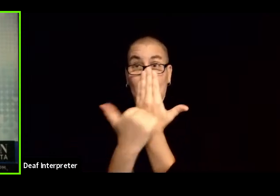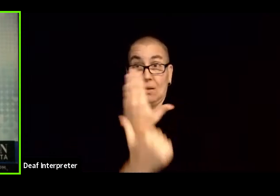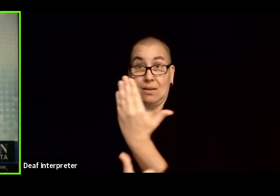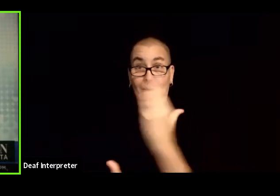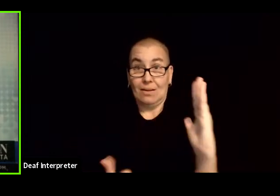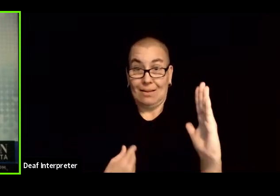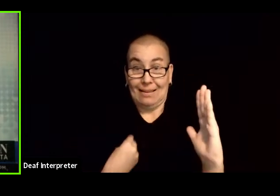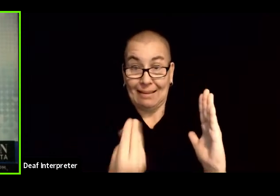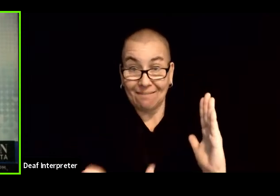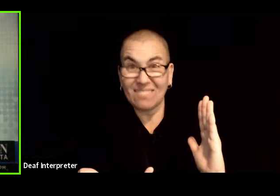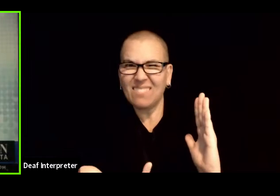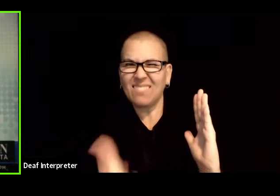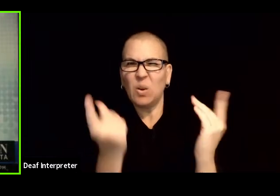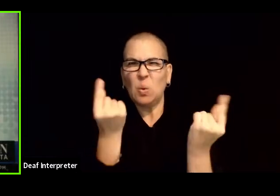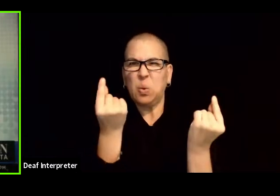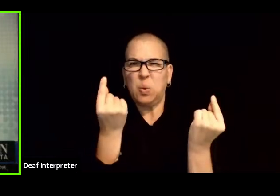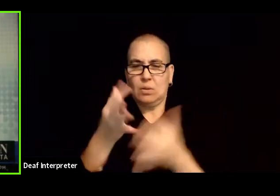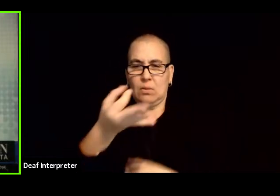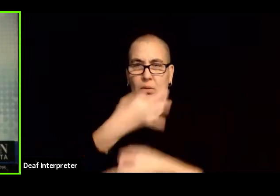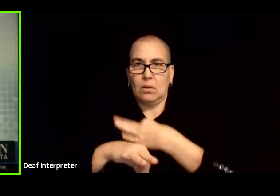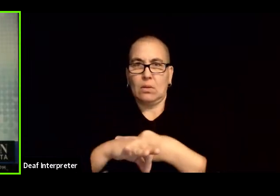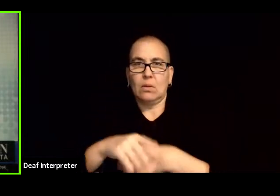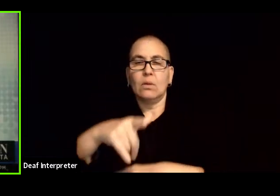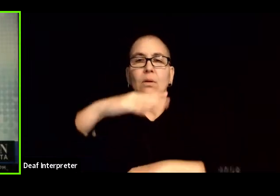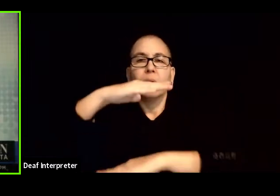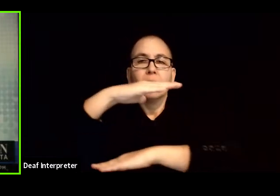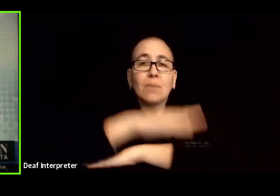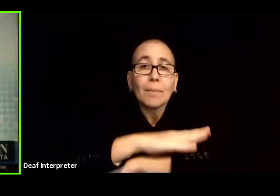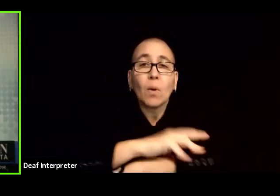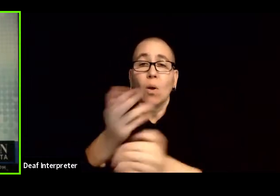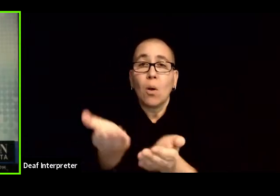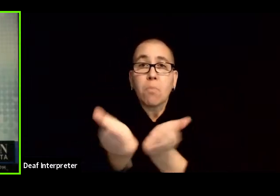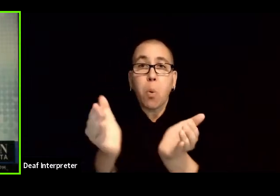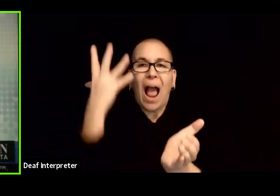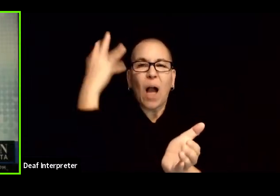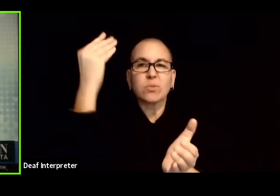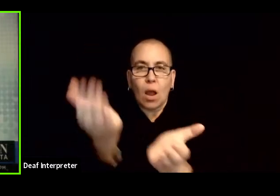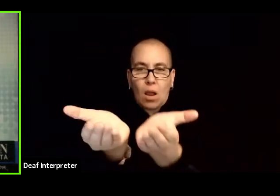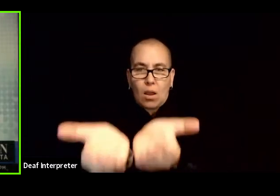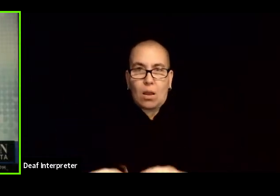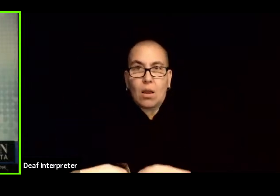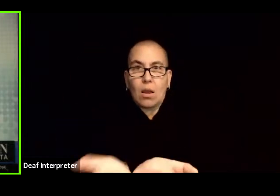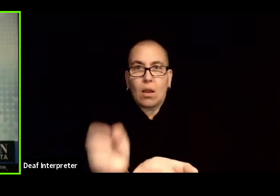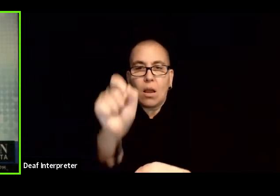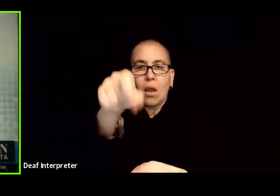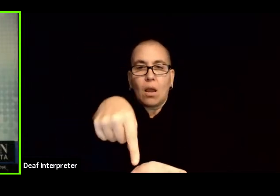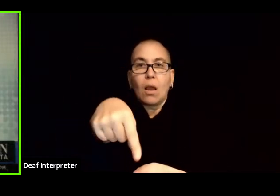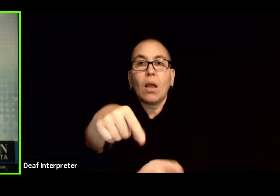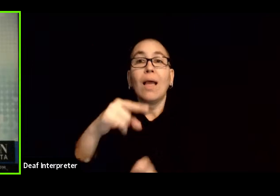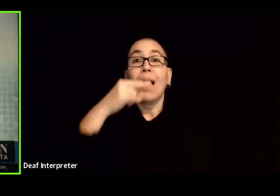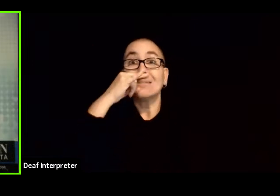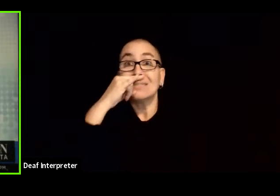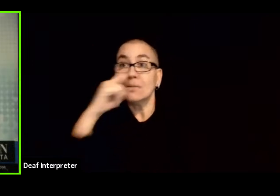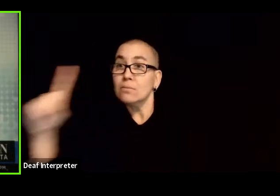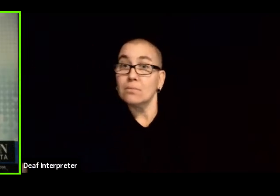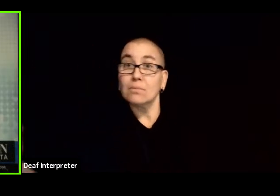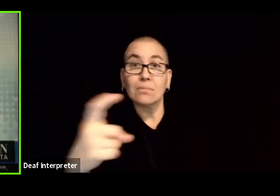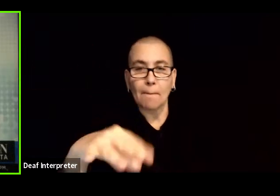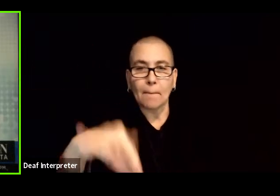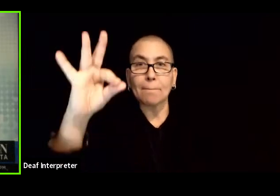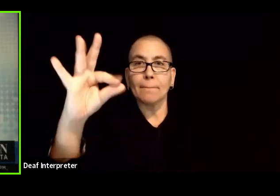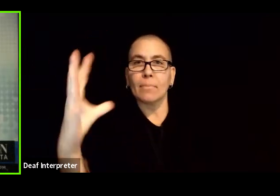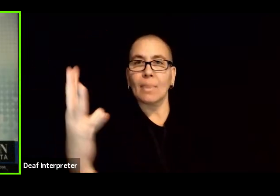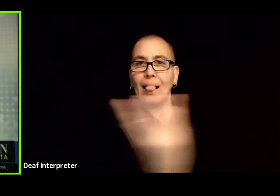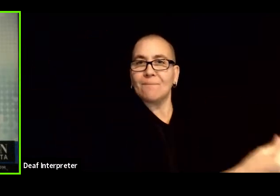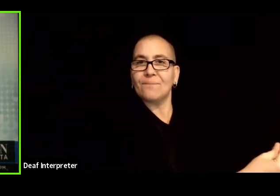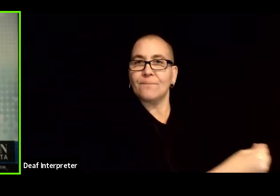they're separated so that people could, the kids in their costumes could come by and pick up a treat. That